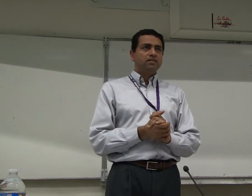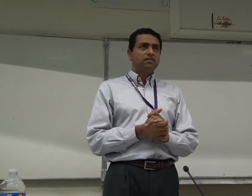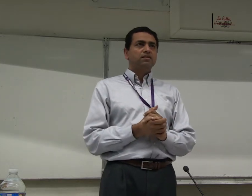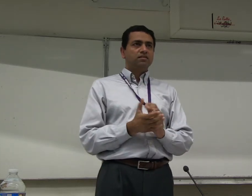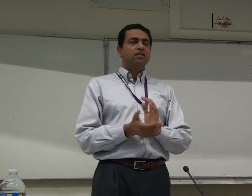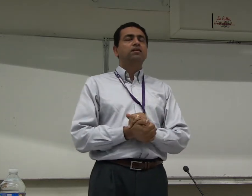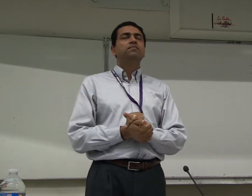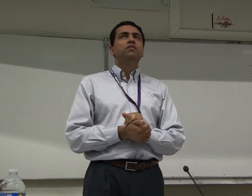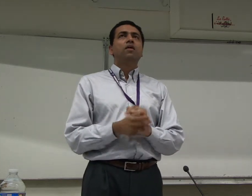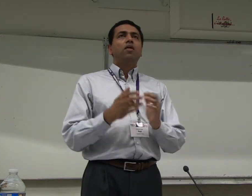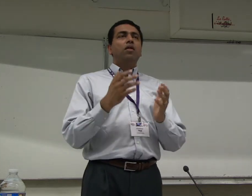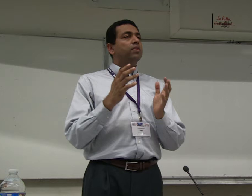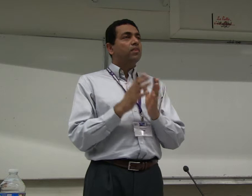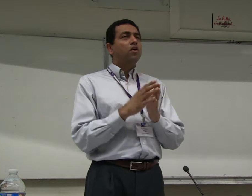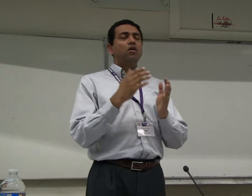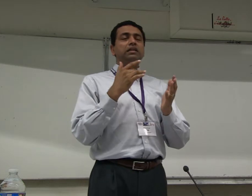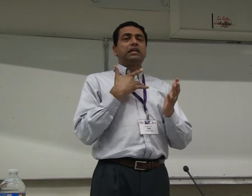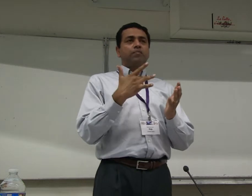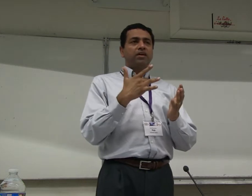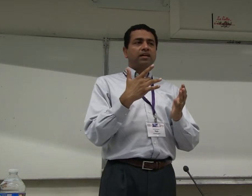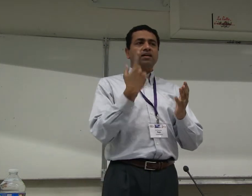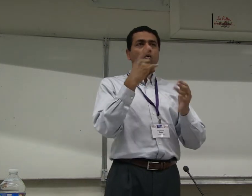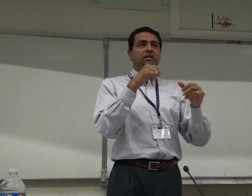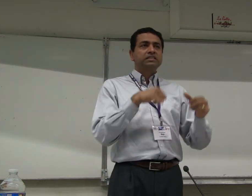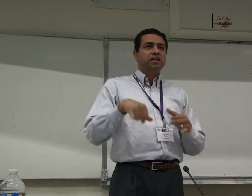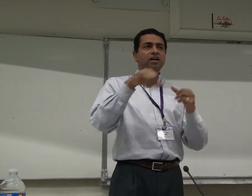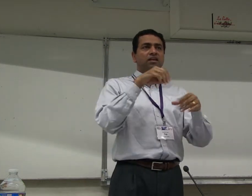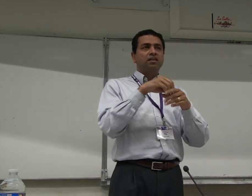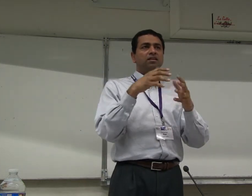sometimes non-speech information through haptic or